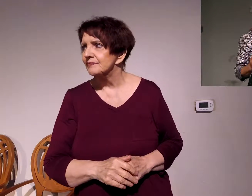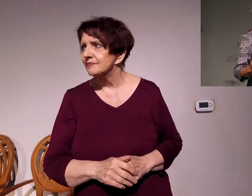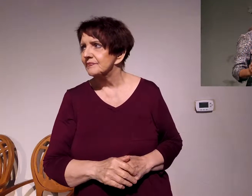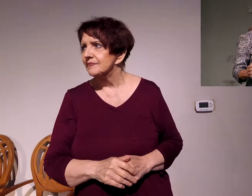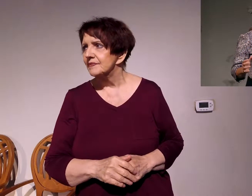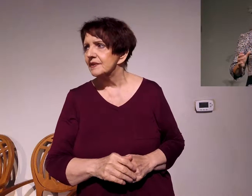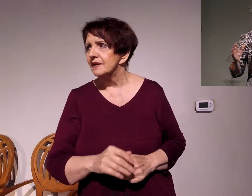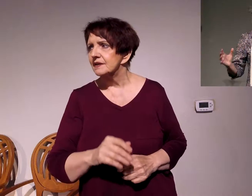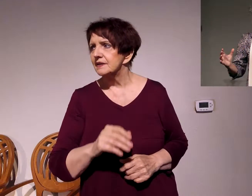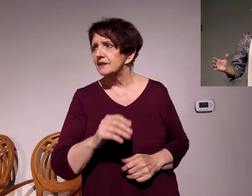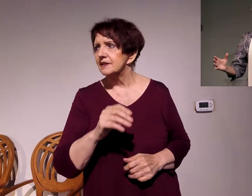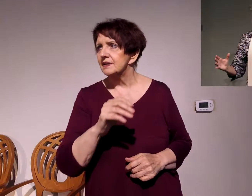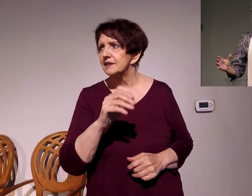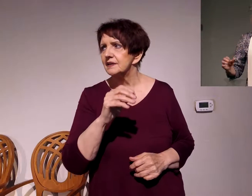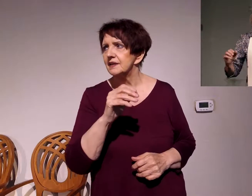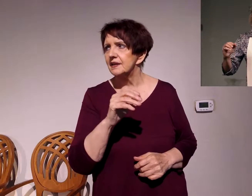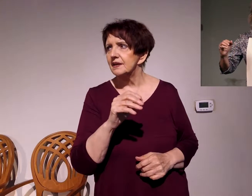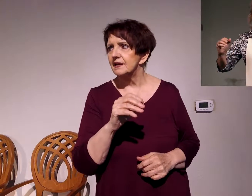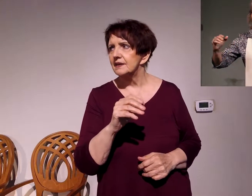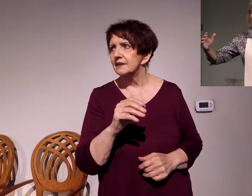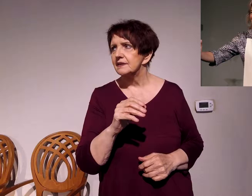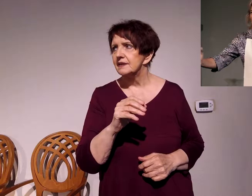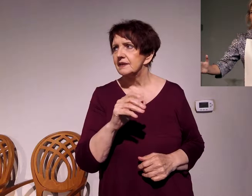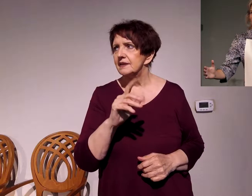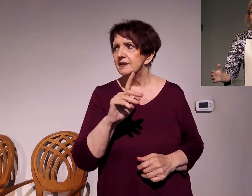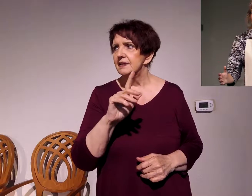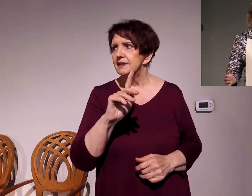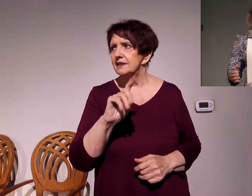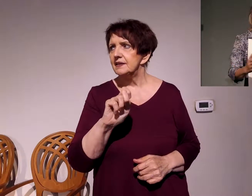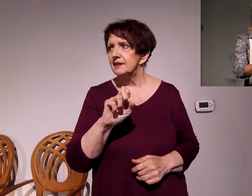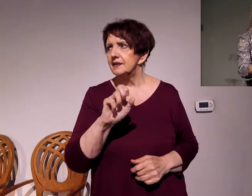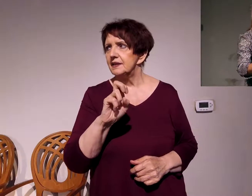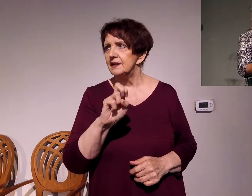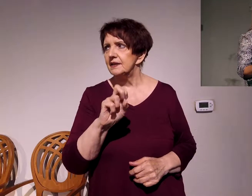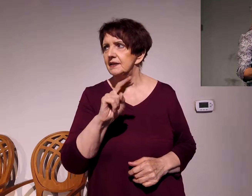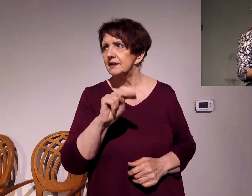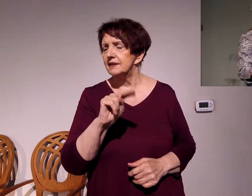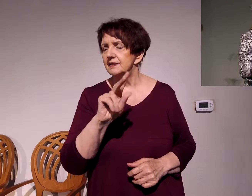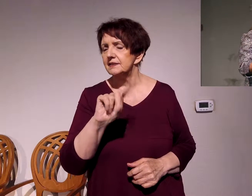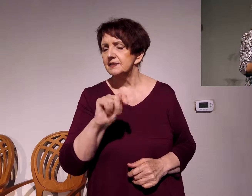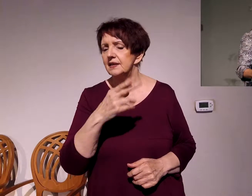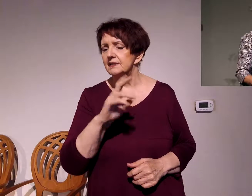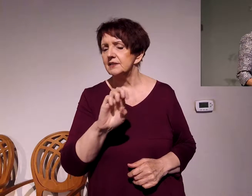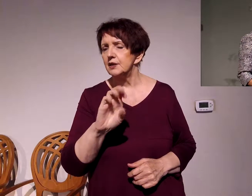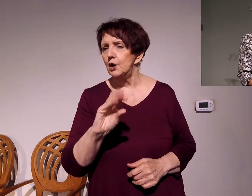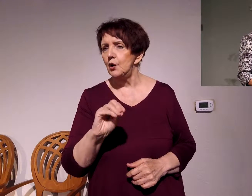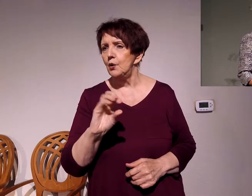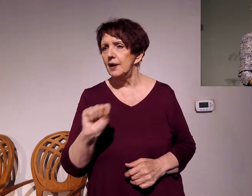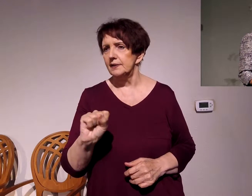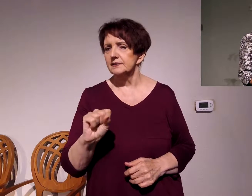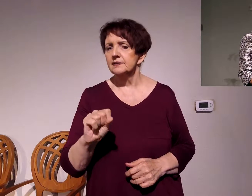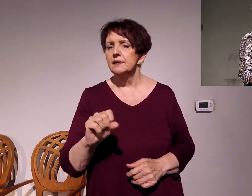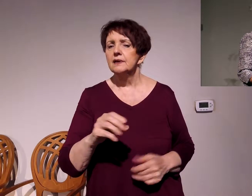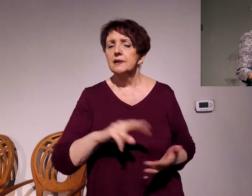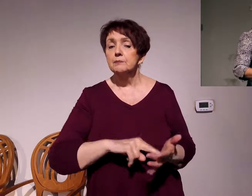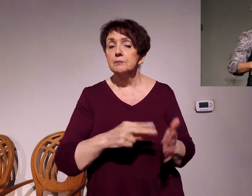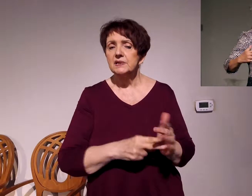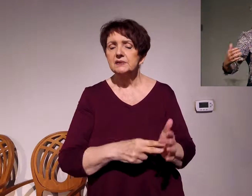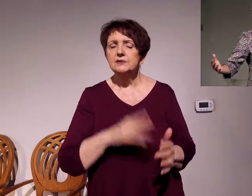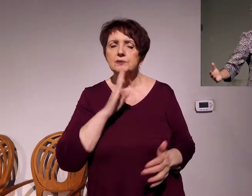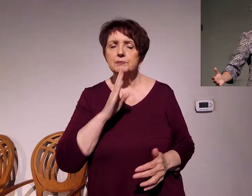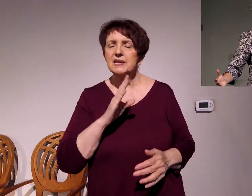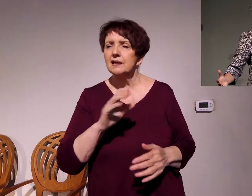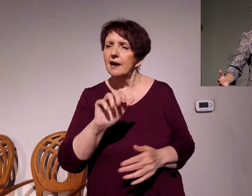The root word of enthusiasm is entheos, to be with, to be as God,